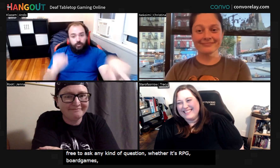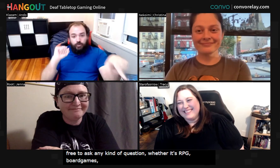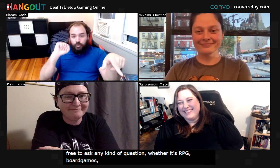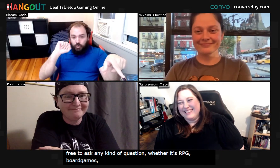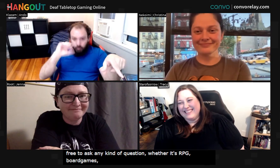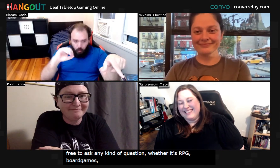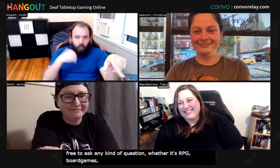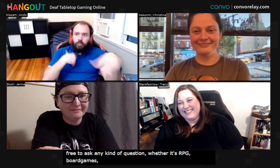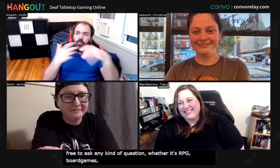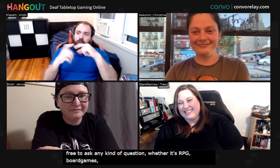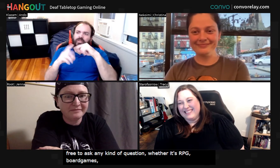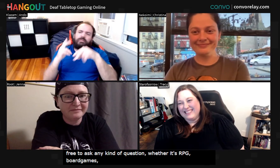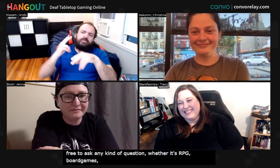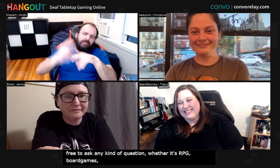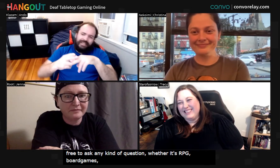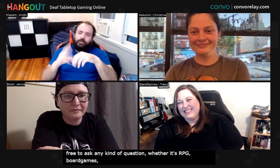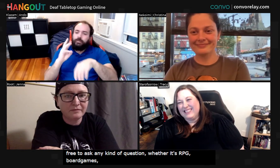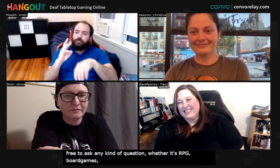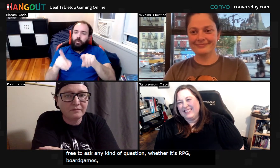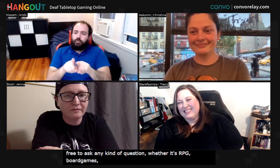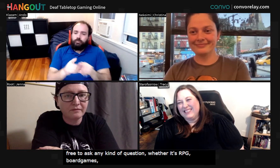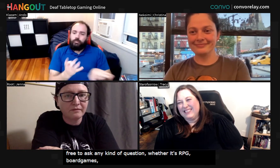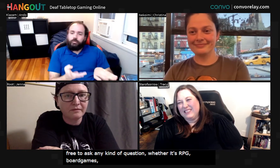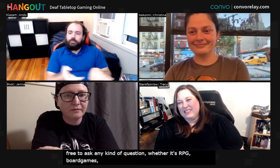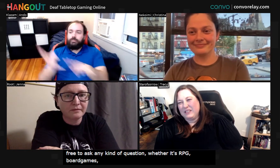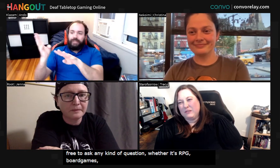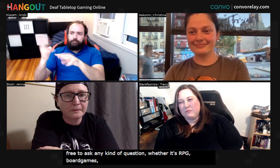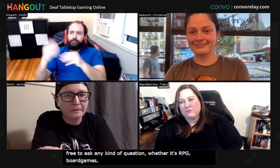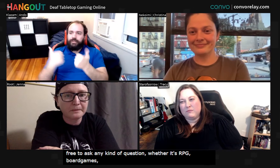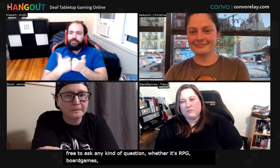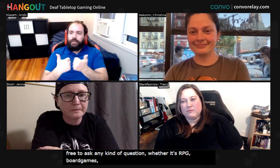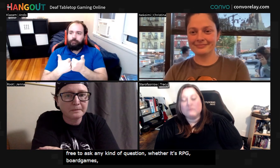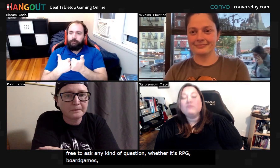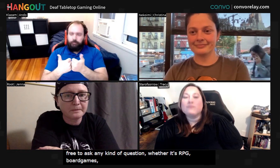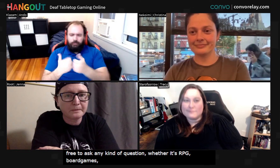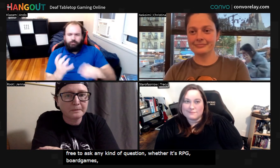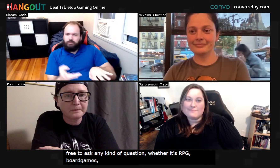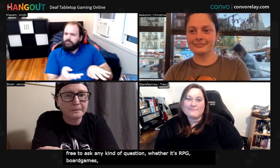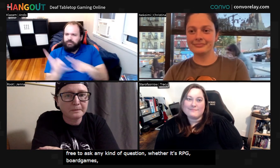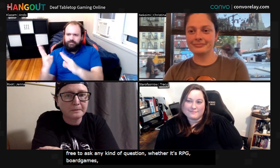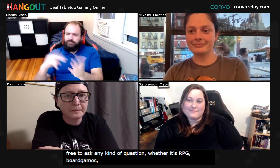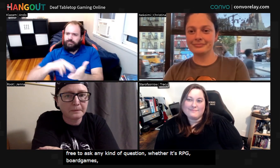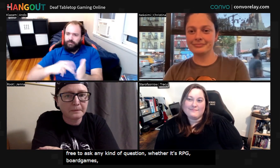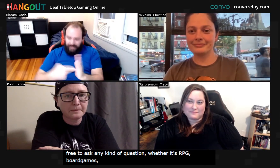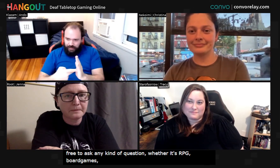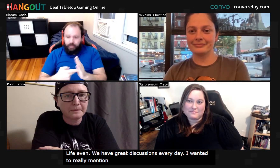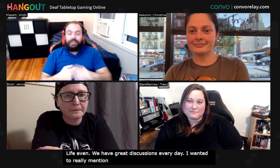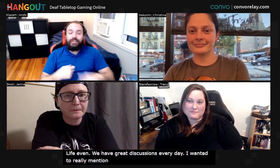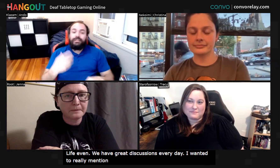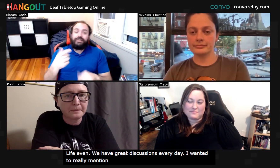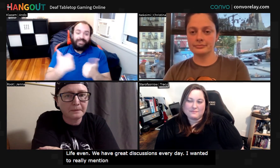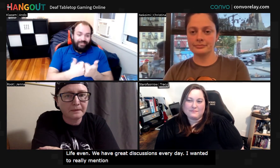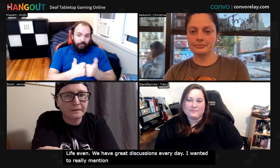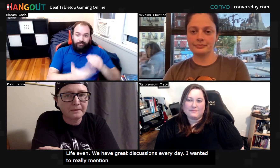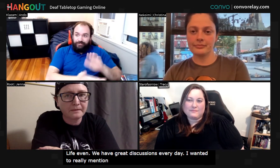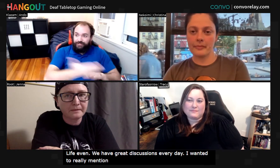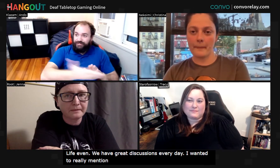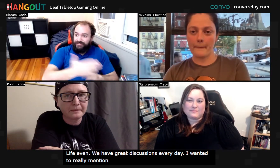great discussions every day. So I really wanted to mention the streaming games. And what does that mean? So